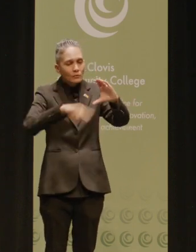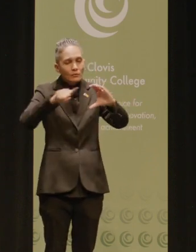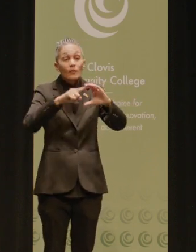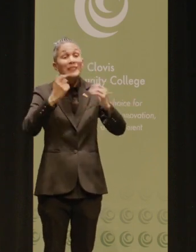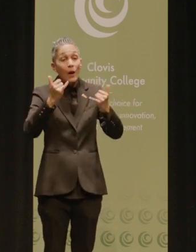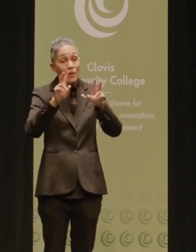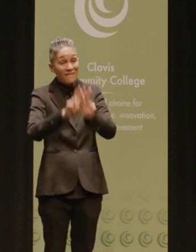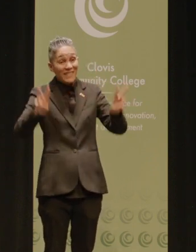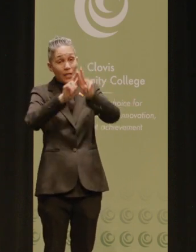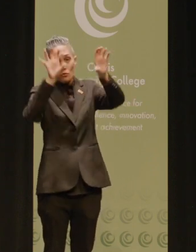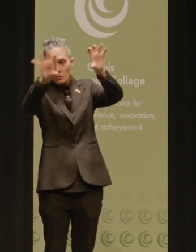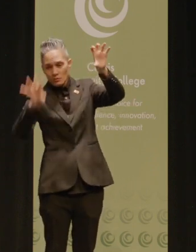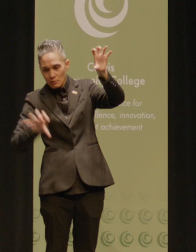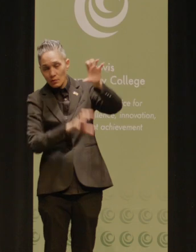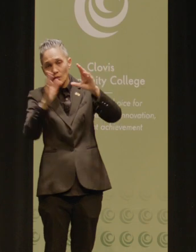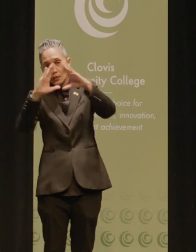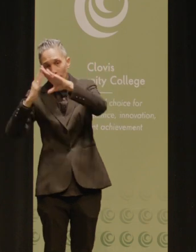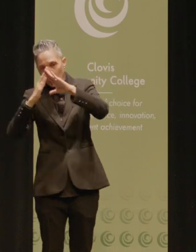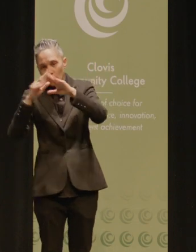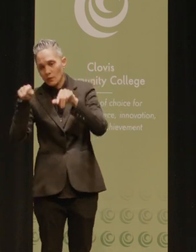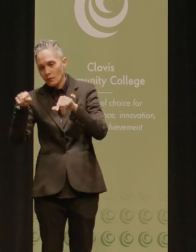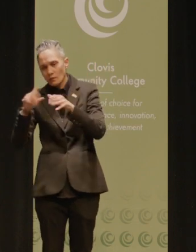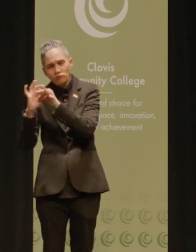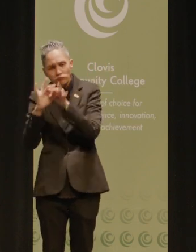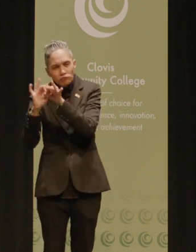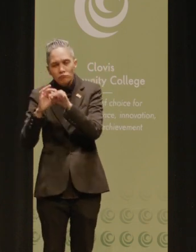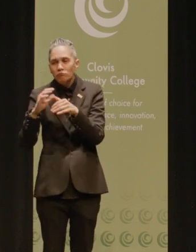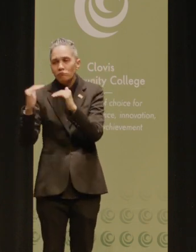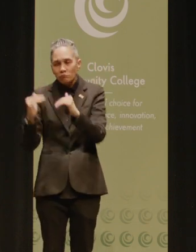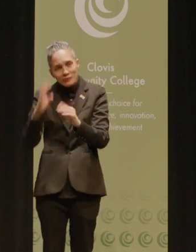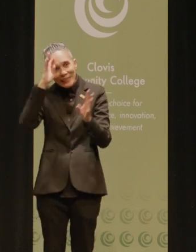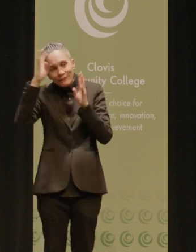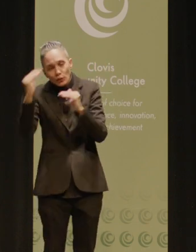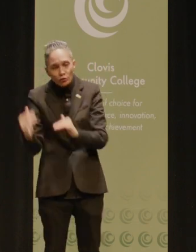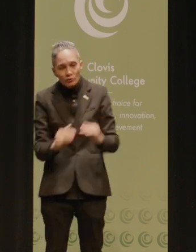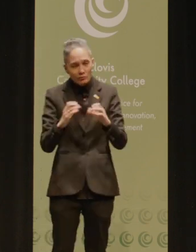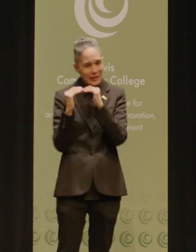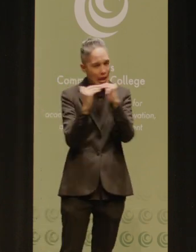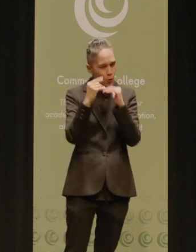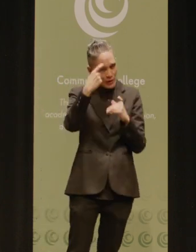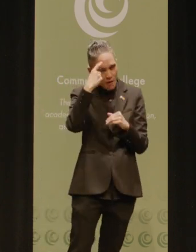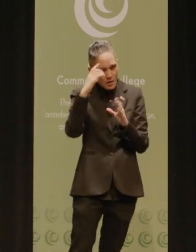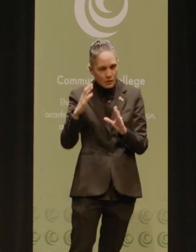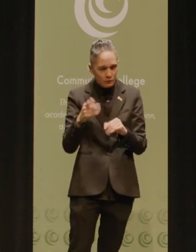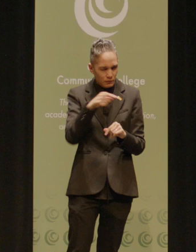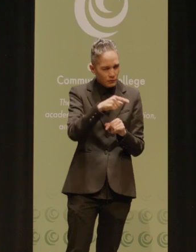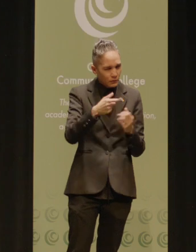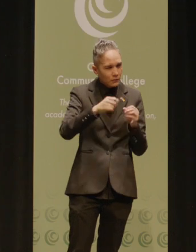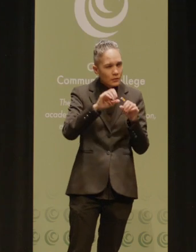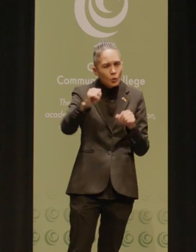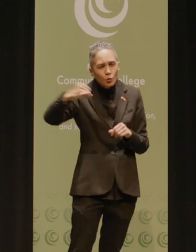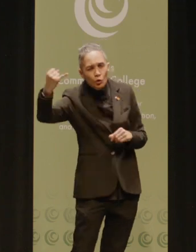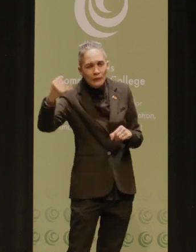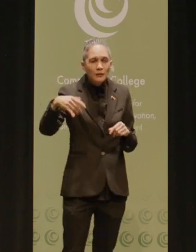values. Community. Stewardship, innovation, being equity-minded, looking at social